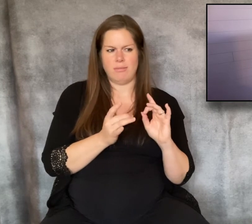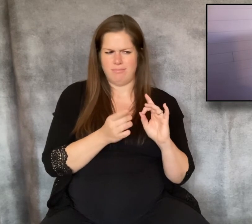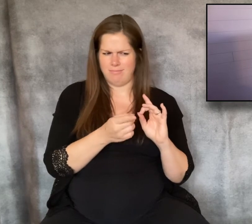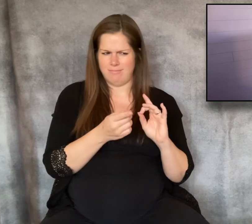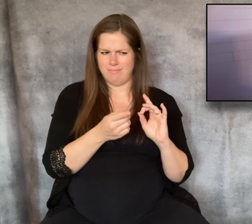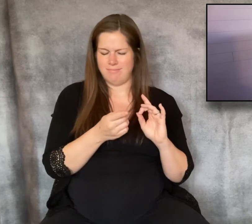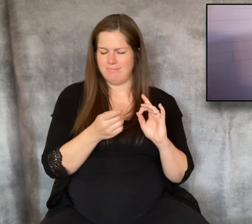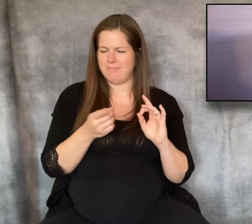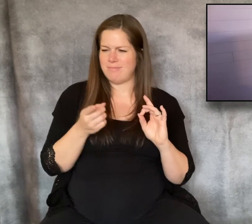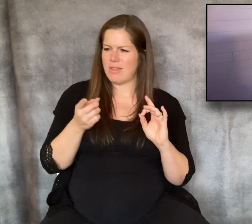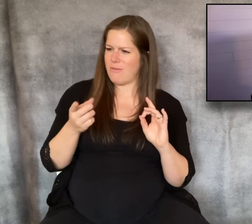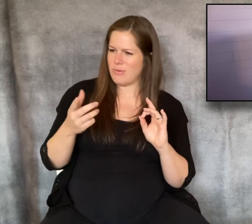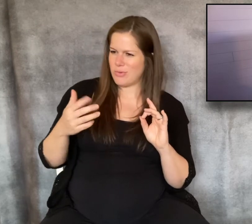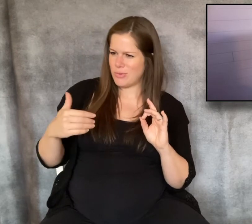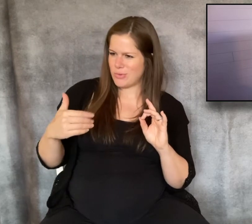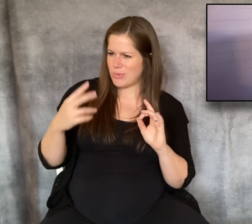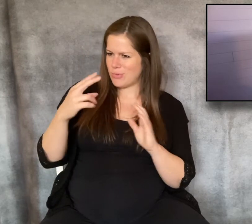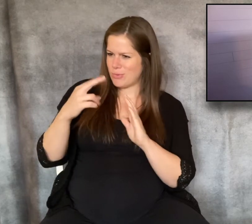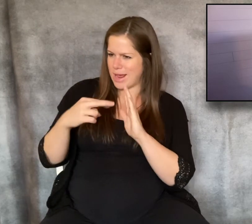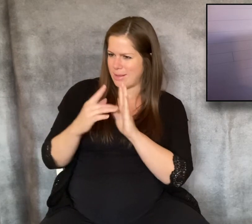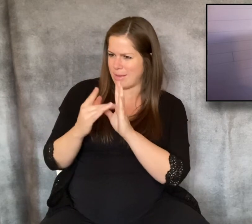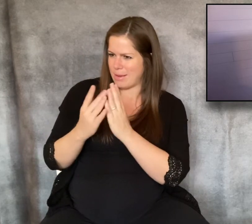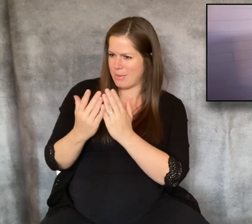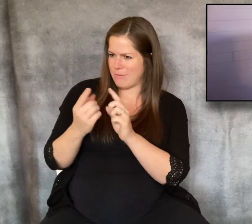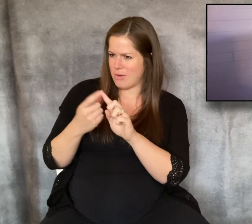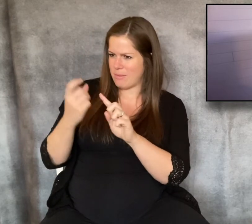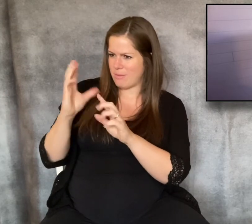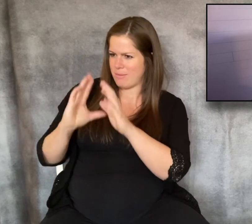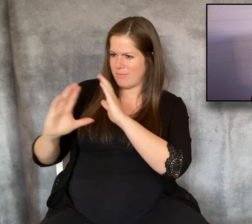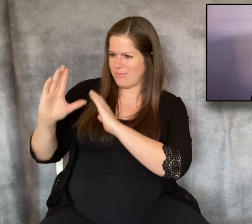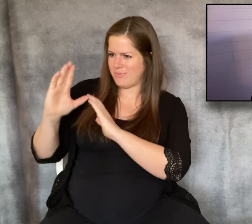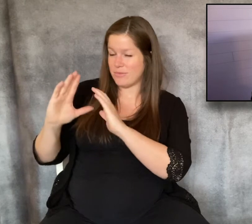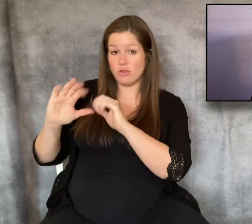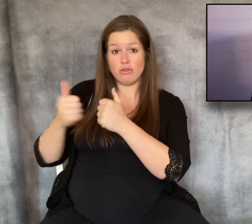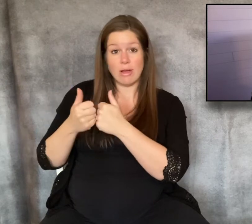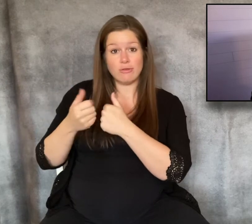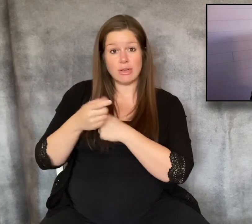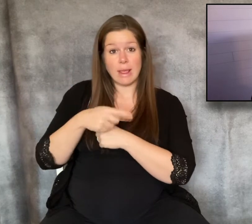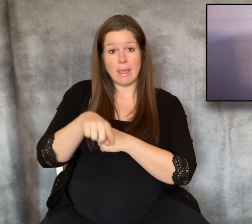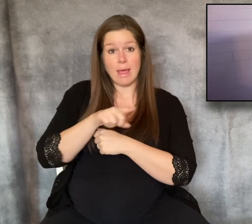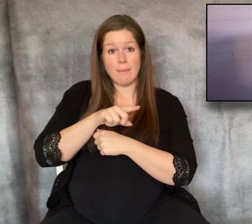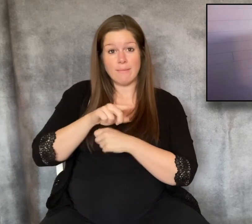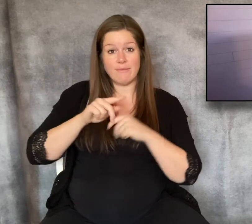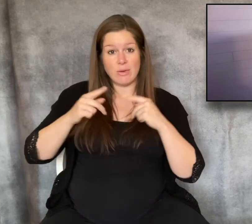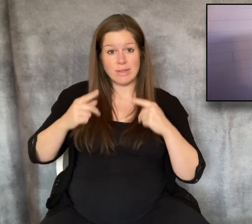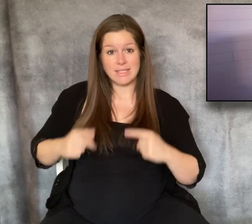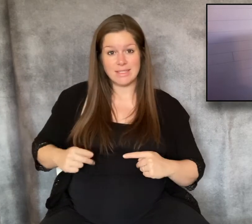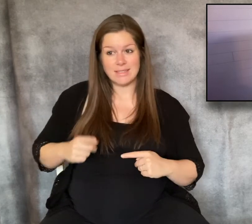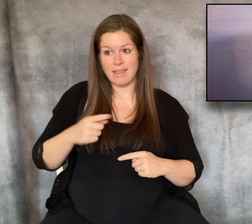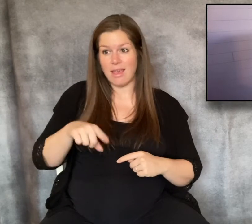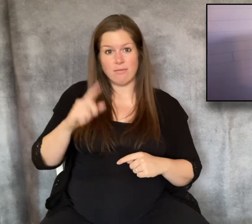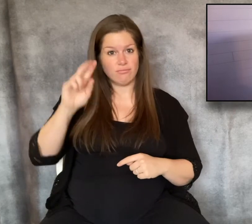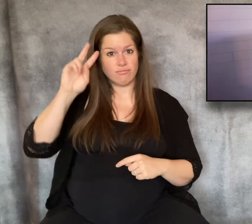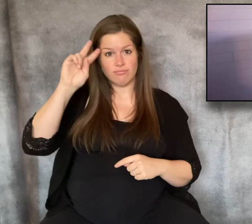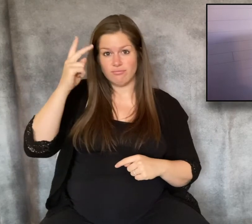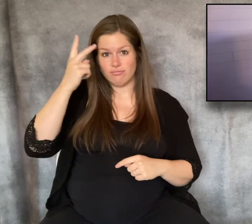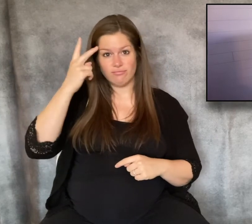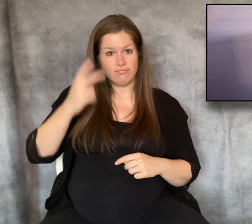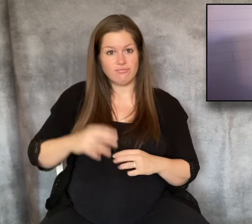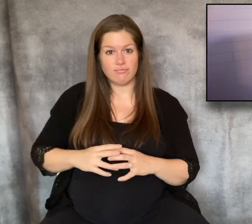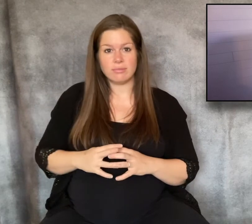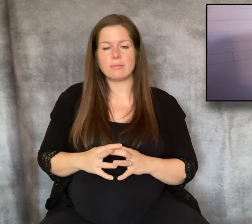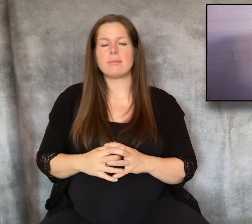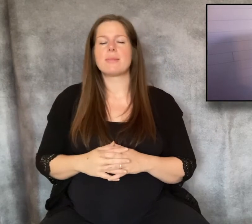creation account and challenging the Pharisees in their misunderstanding of even